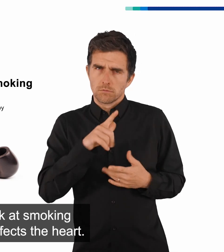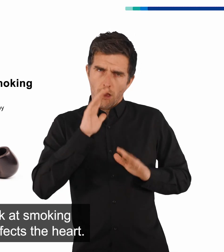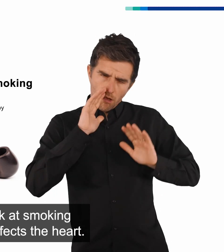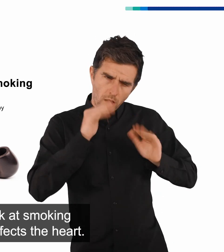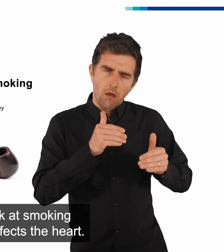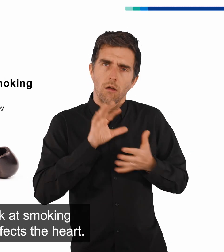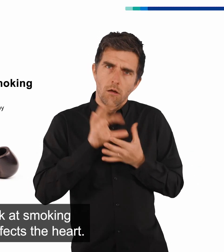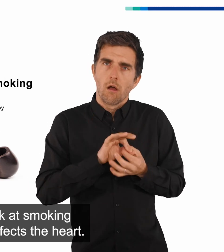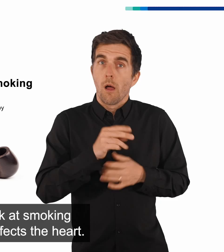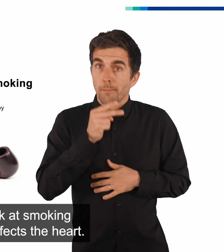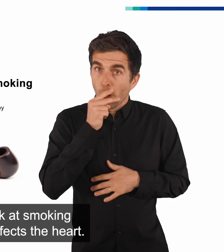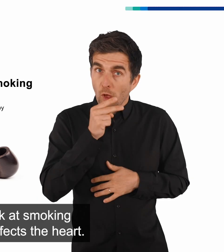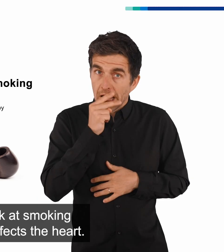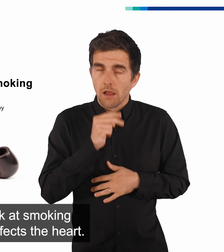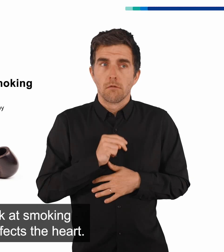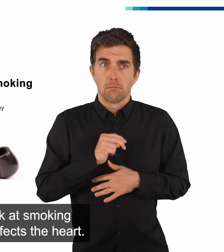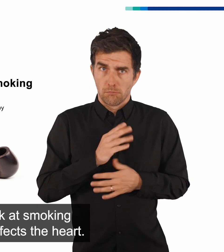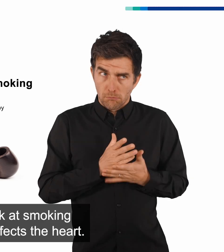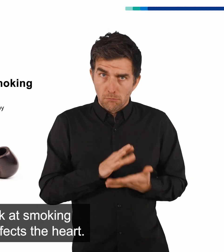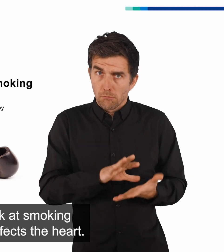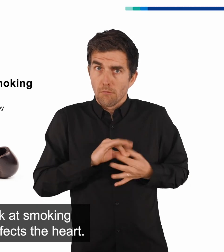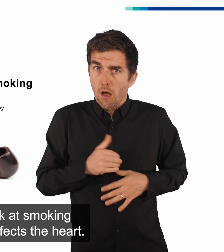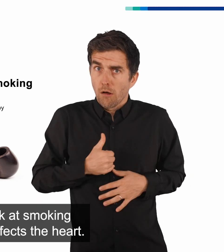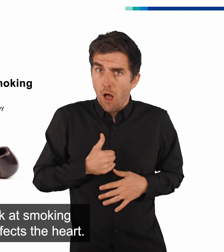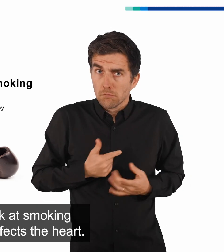First, let's look at smoking and how this affects the heart.